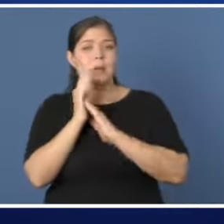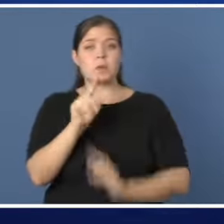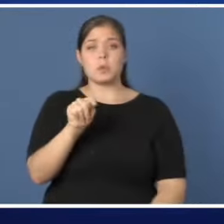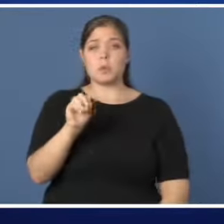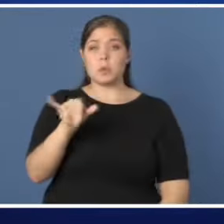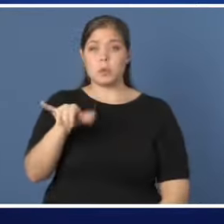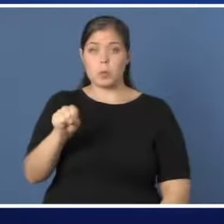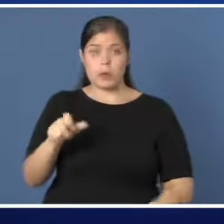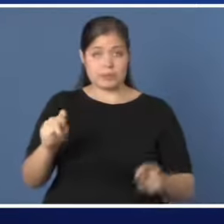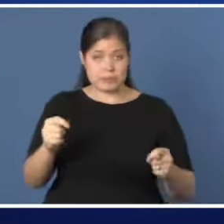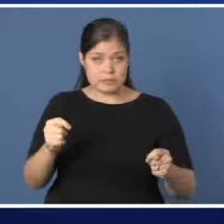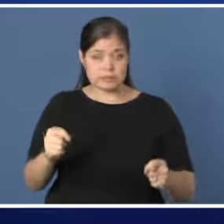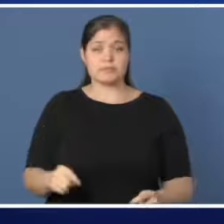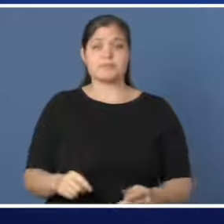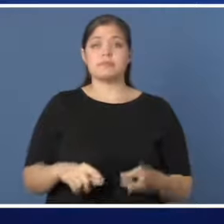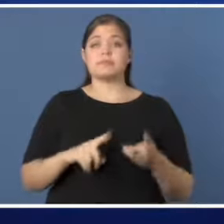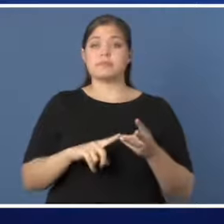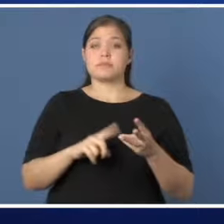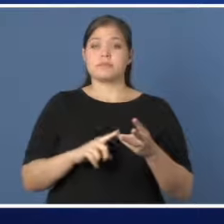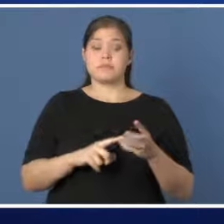pet beds, toys,